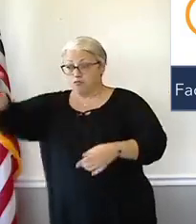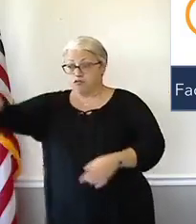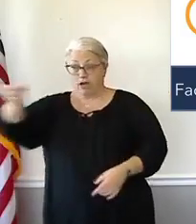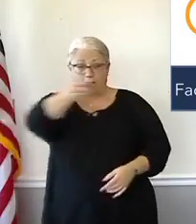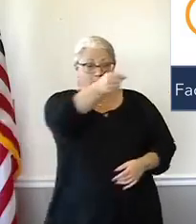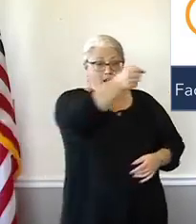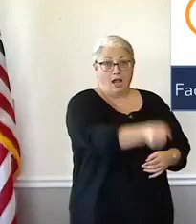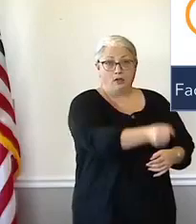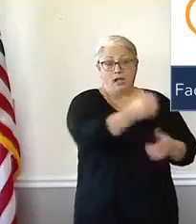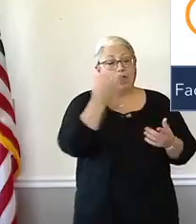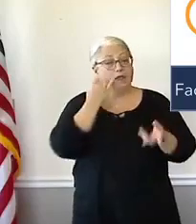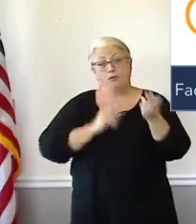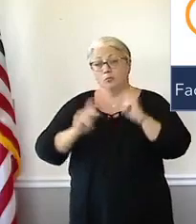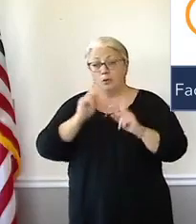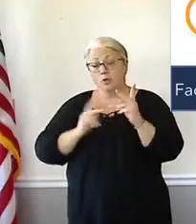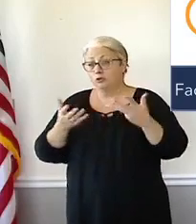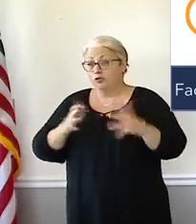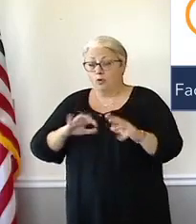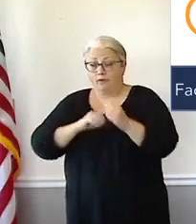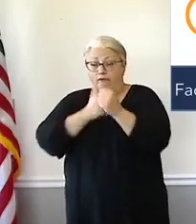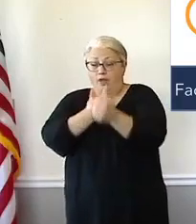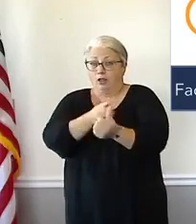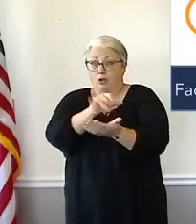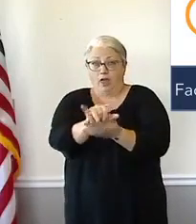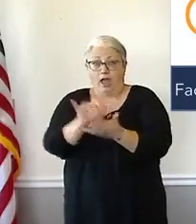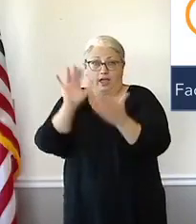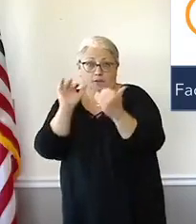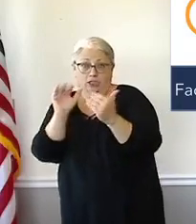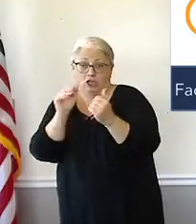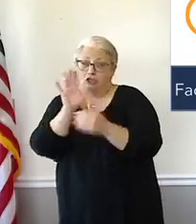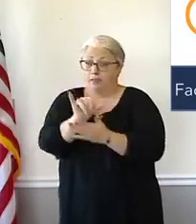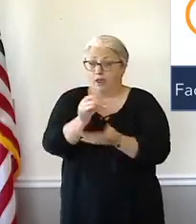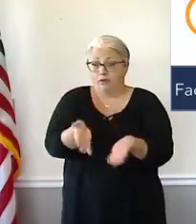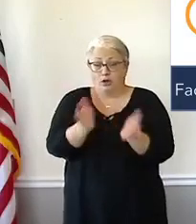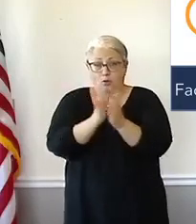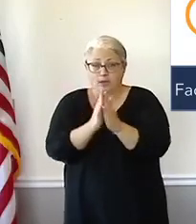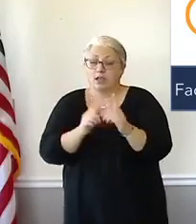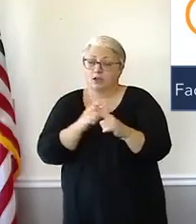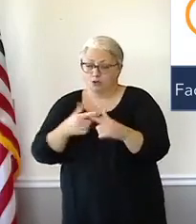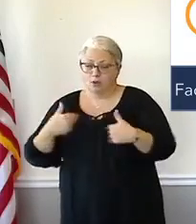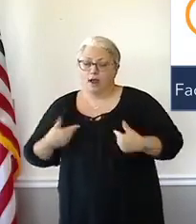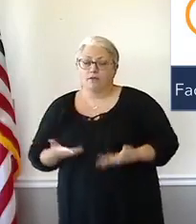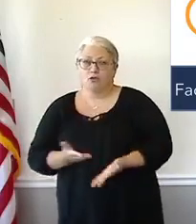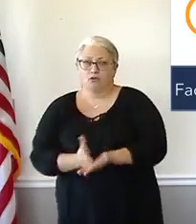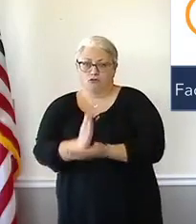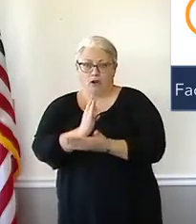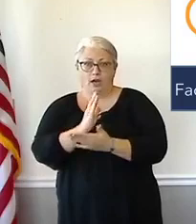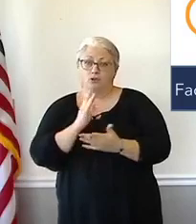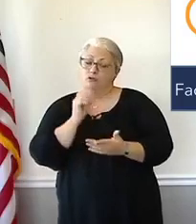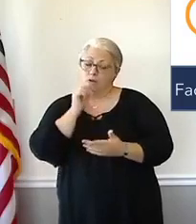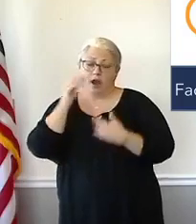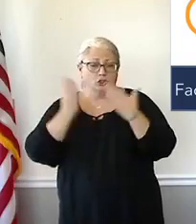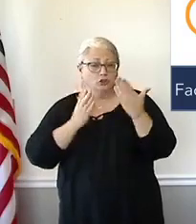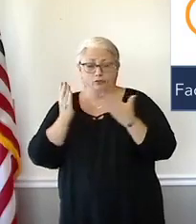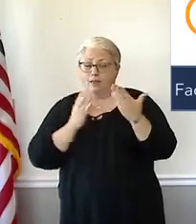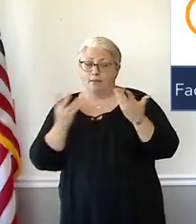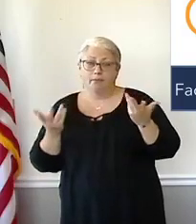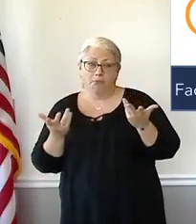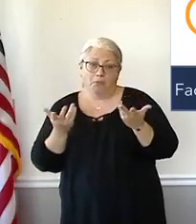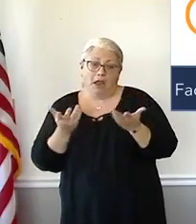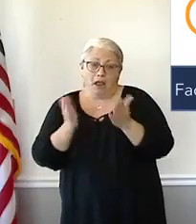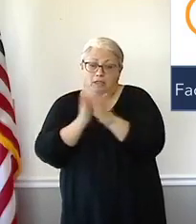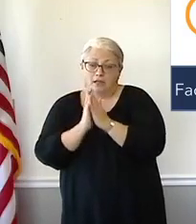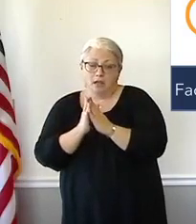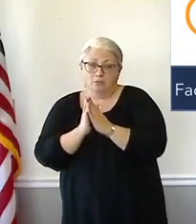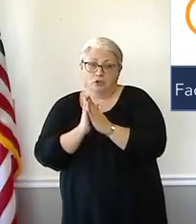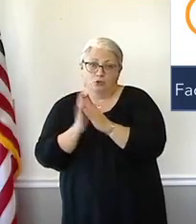follow that expectation that you have for your clients and your customers, you do have right to not serve them and ask them to leave.